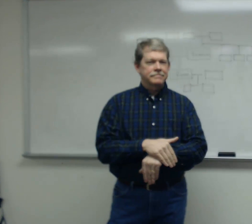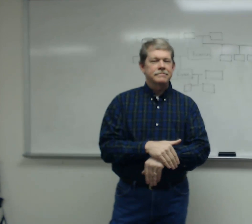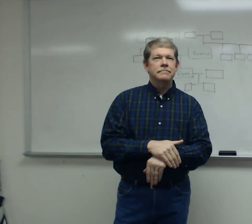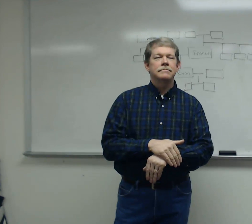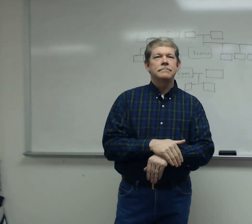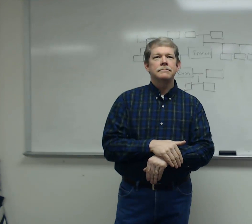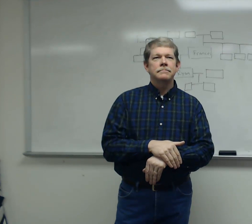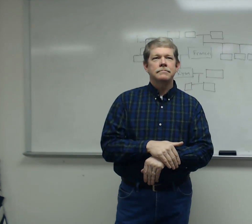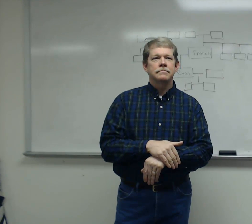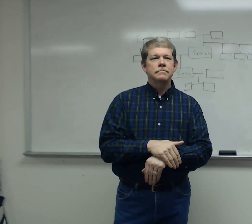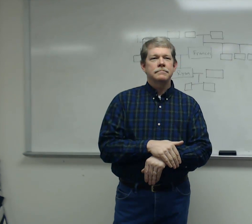Mm-hmm.